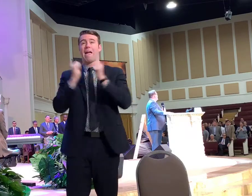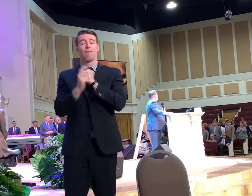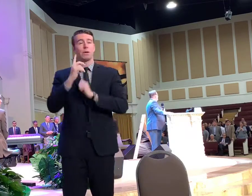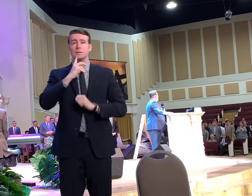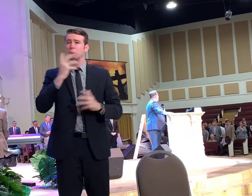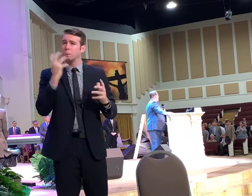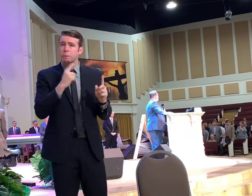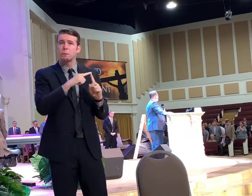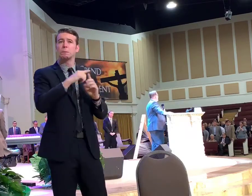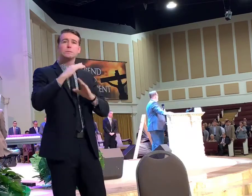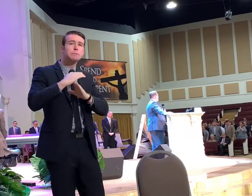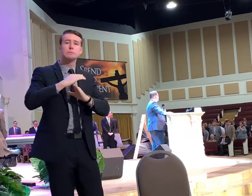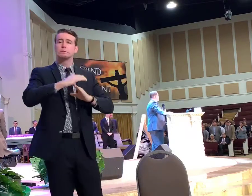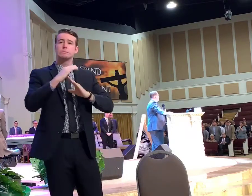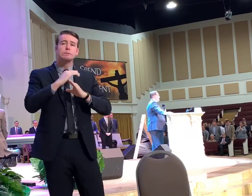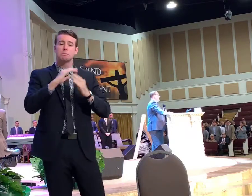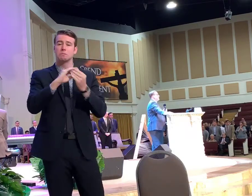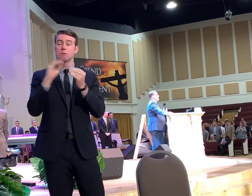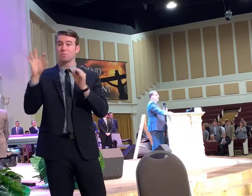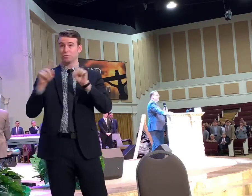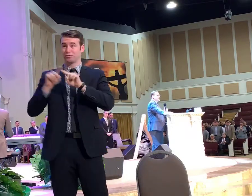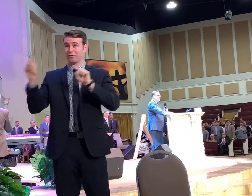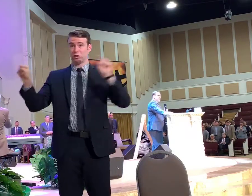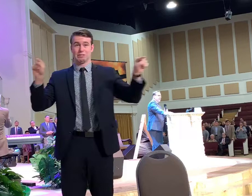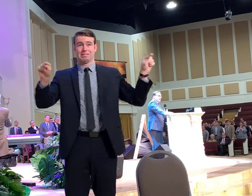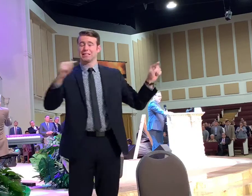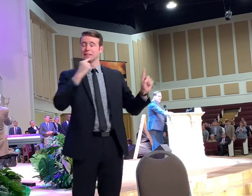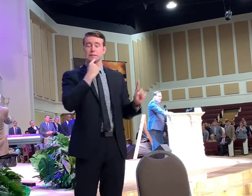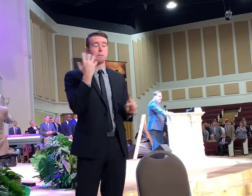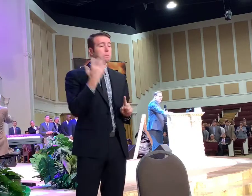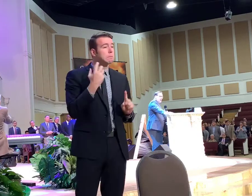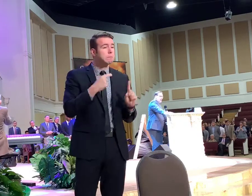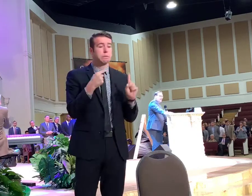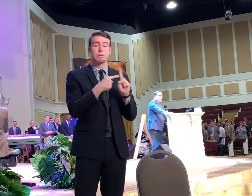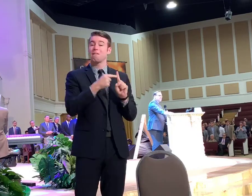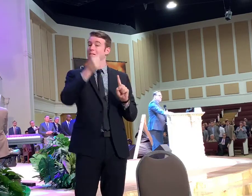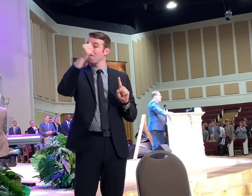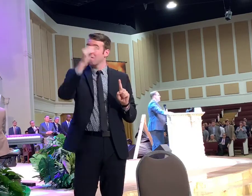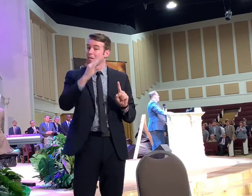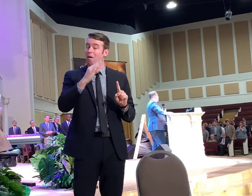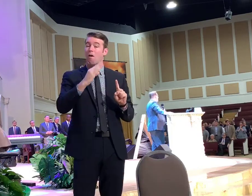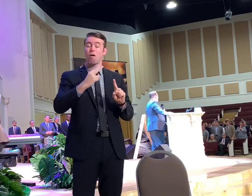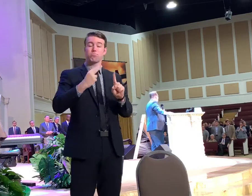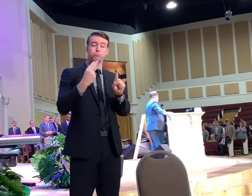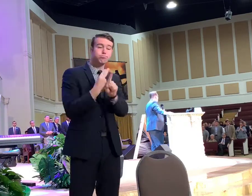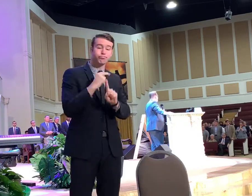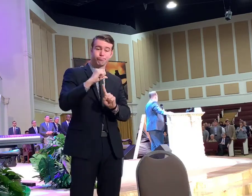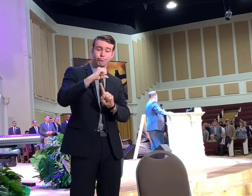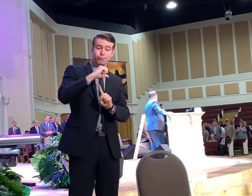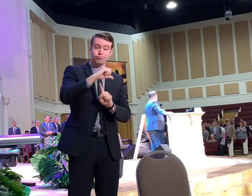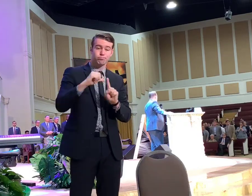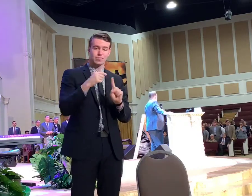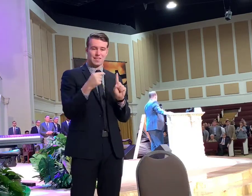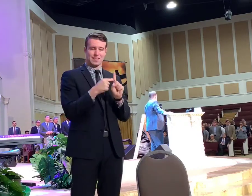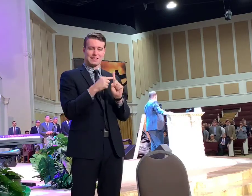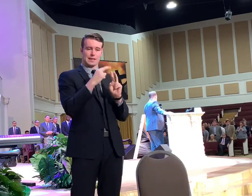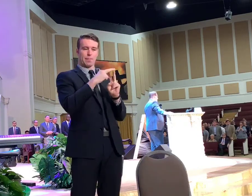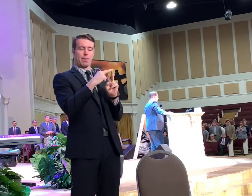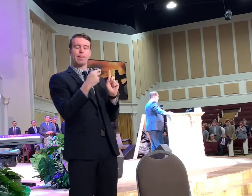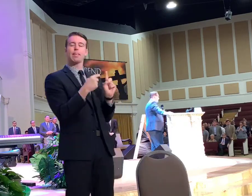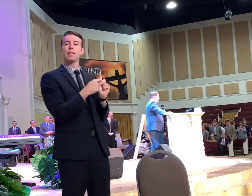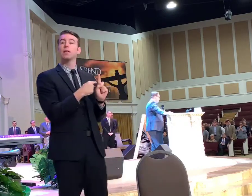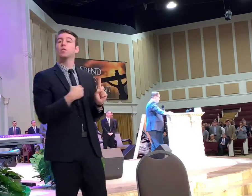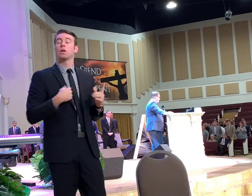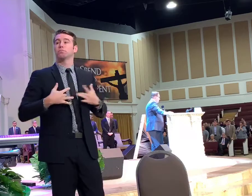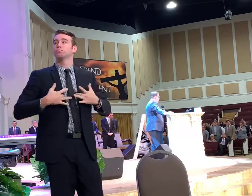go, that I talk to pastors. Again and again, they say that God has greatly anointed this couple, and we